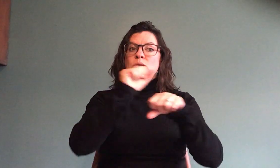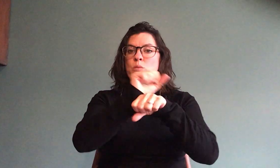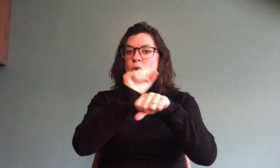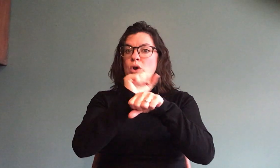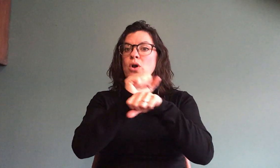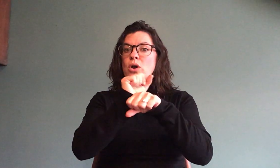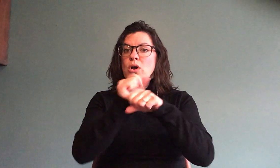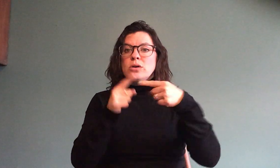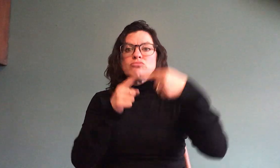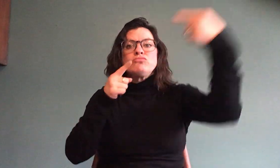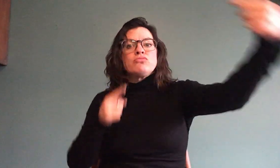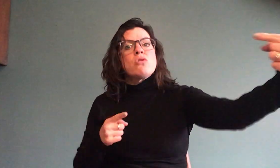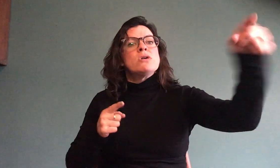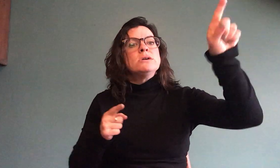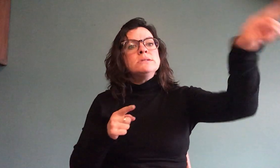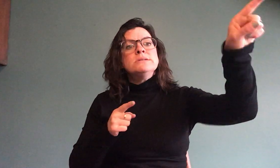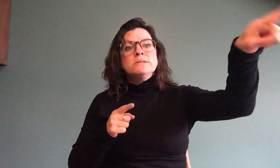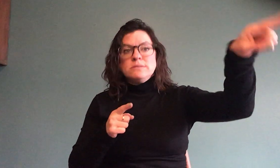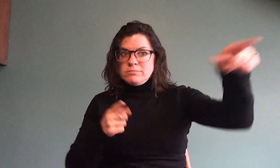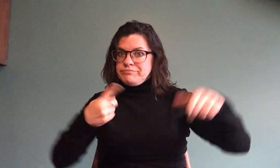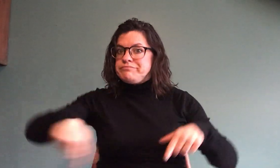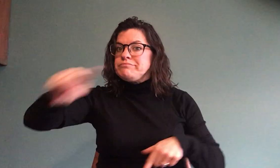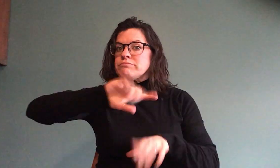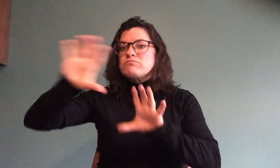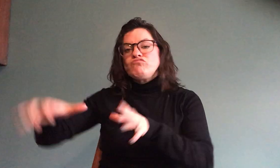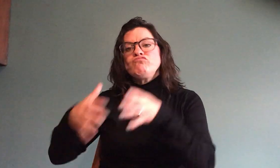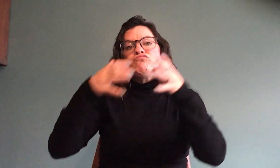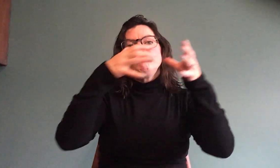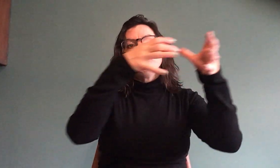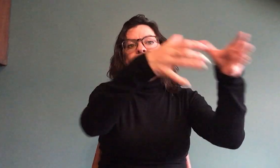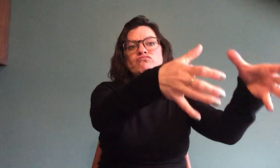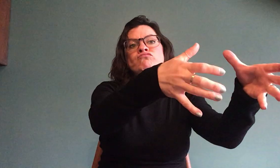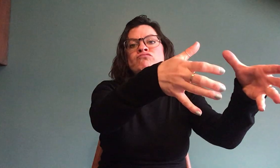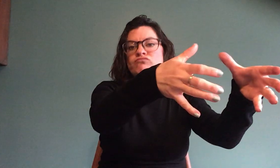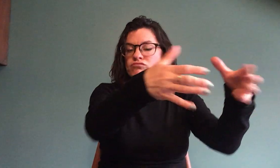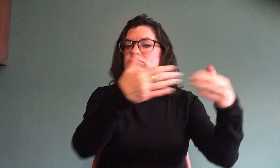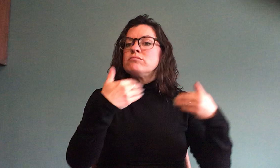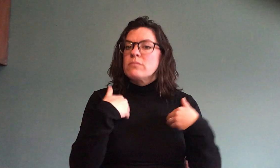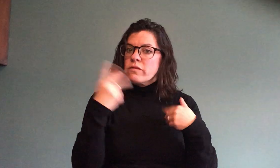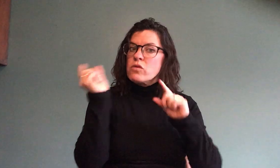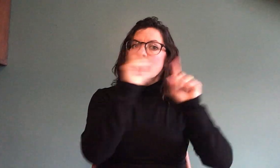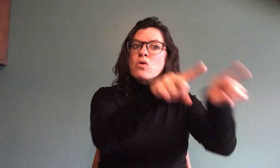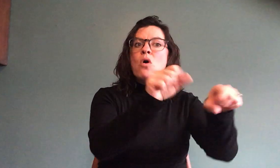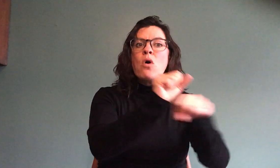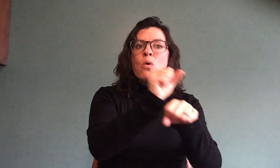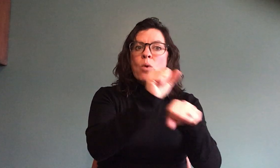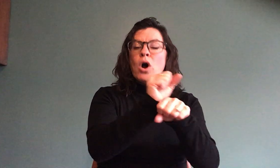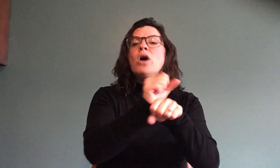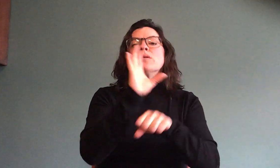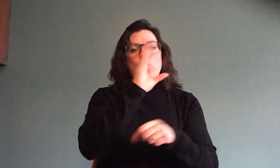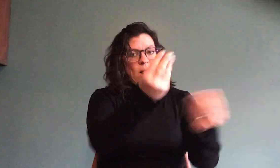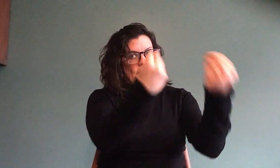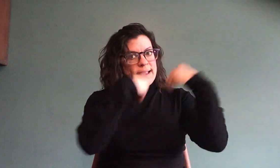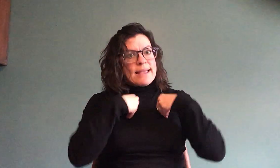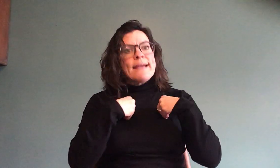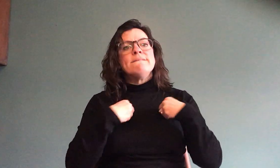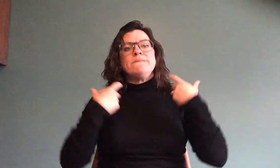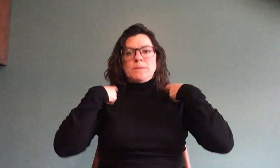The organization that we do the work for down there, they give us these vests to wear. All right? We are going to be